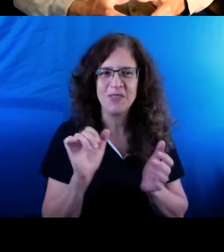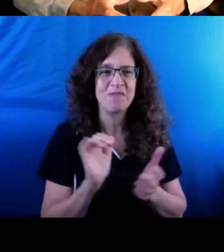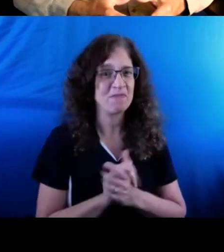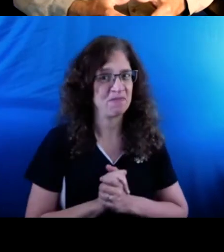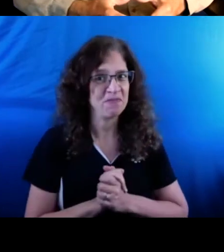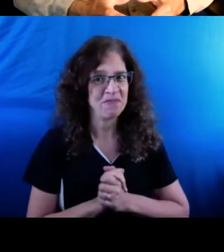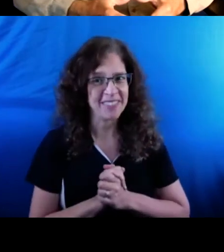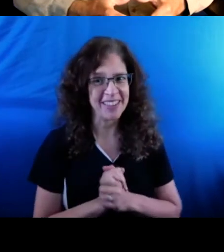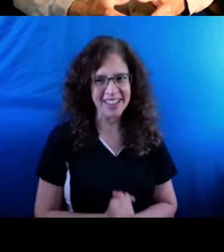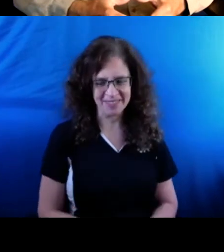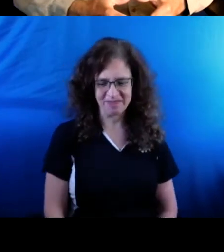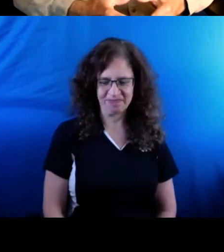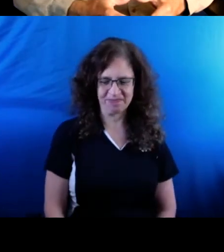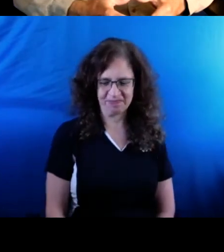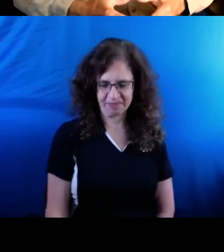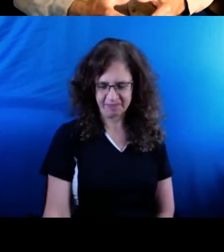working with high school.